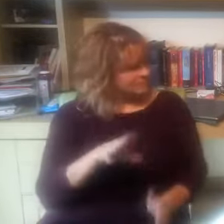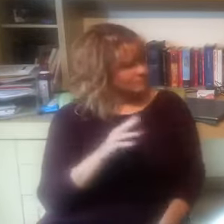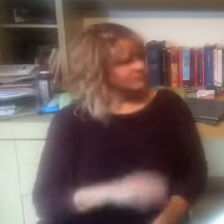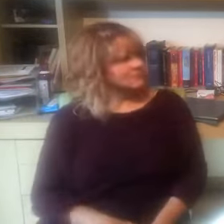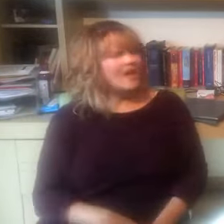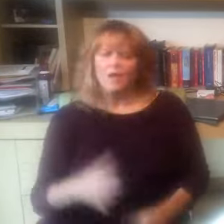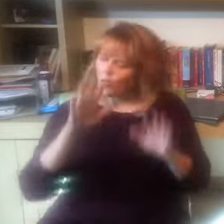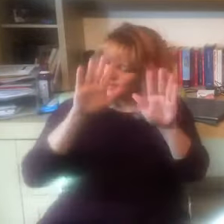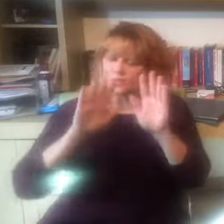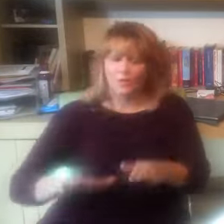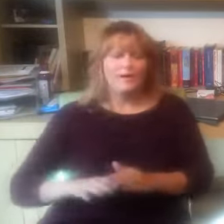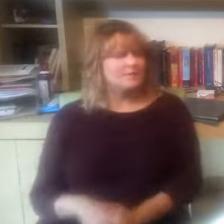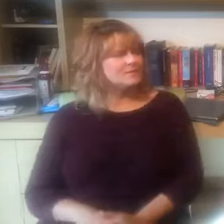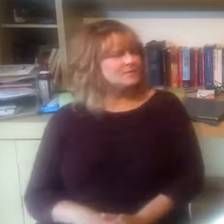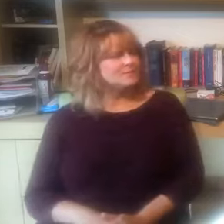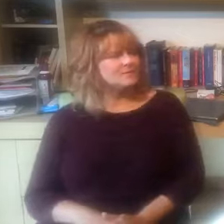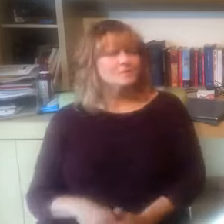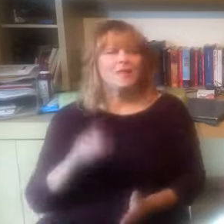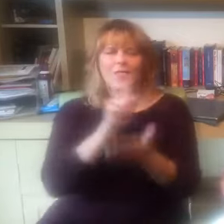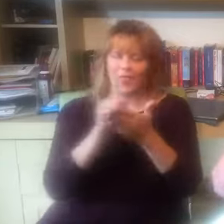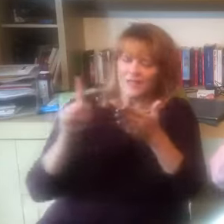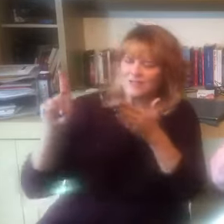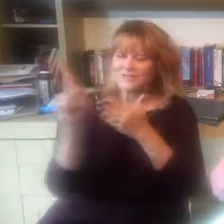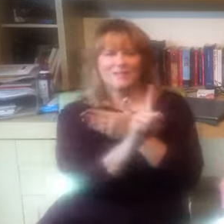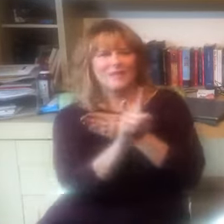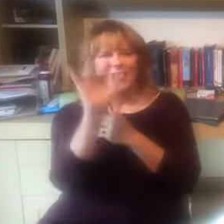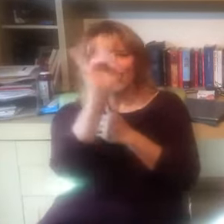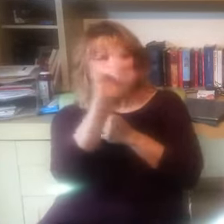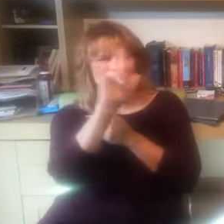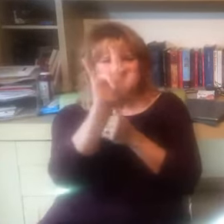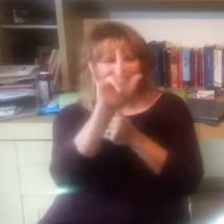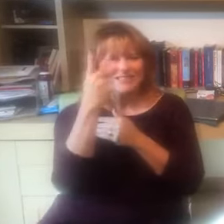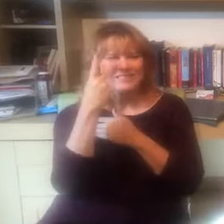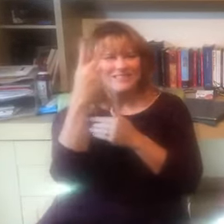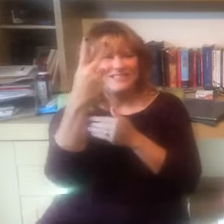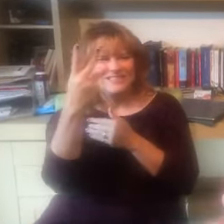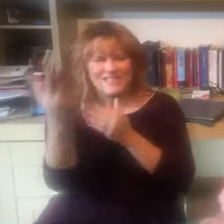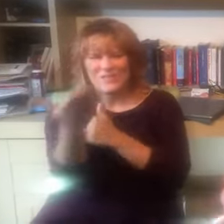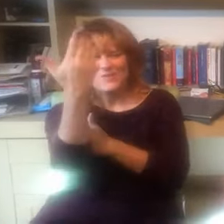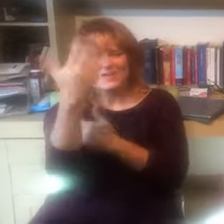that was great. It was great. We'll be back next Sunday. We love you. We'll see you next Sunday morning.